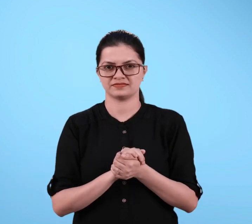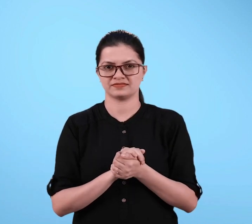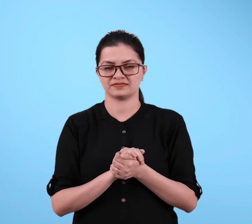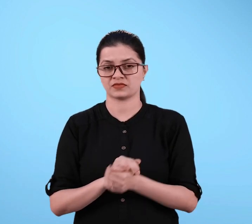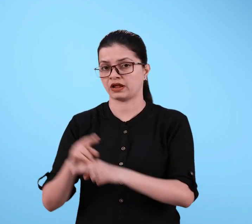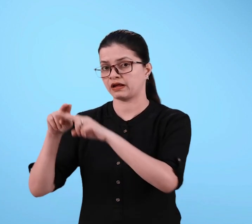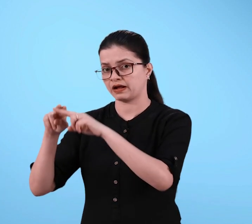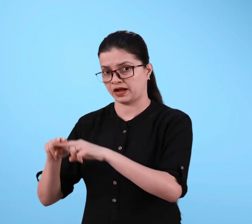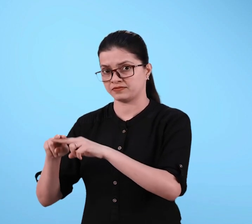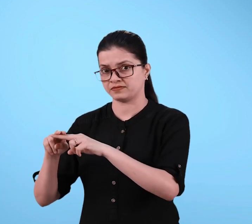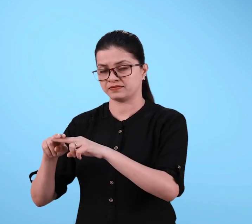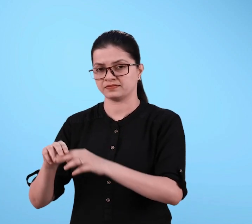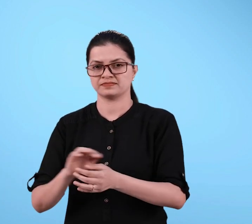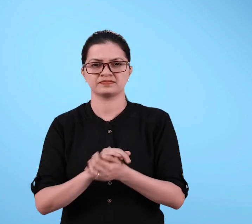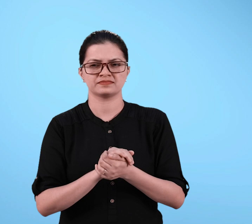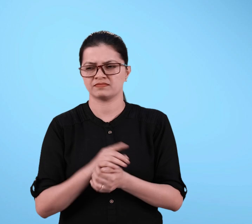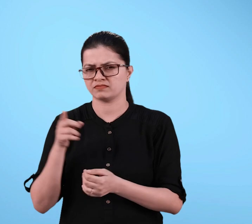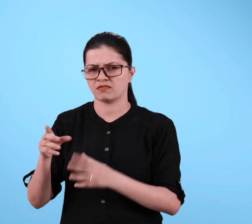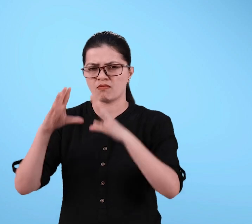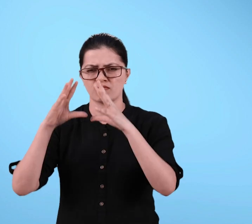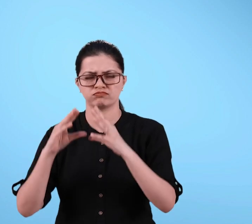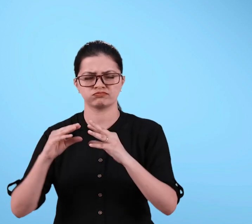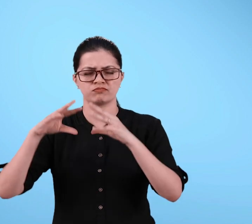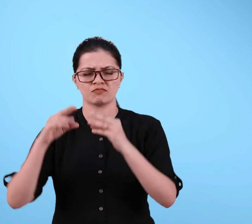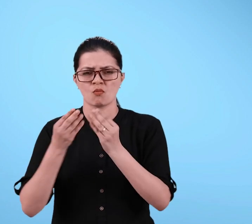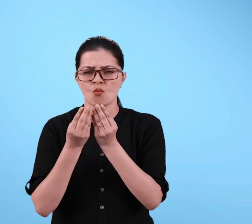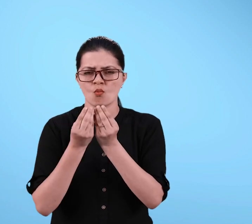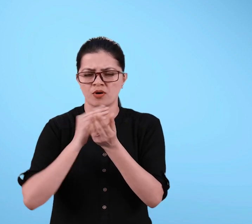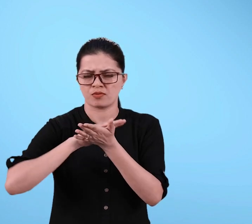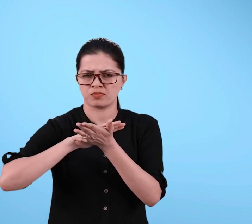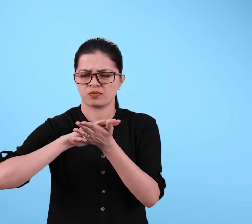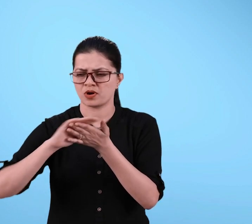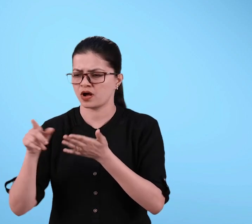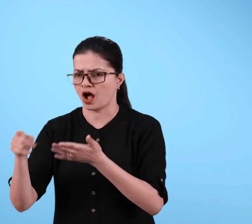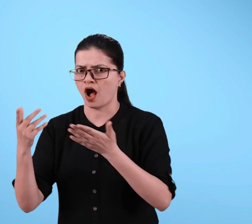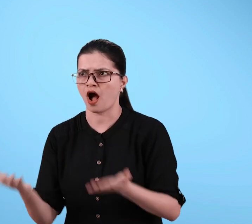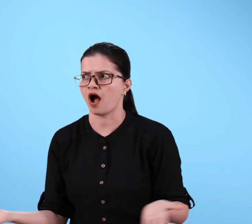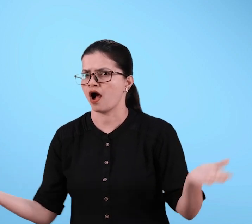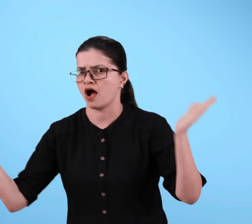Obtained from the F. stem of a plant. Silk fiber is obtained from the stem of a plant.